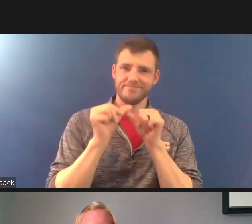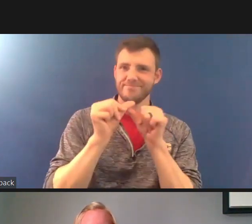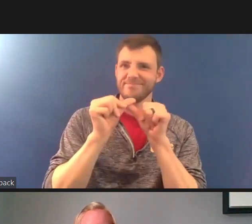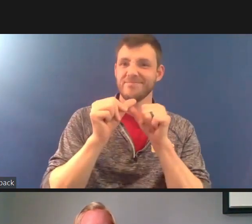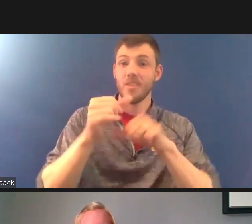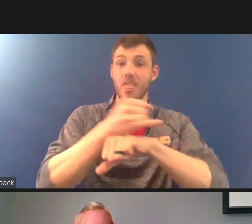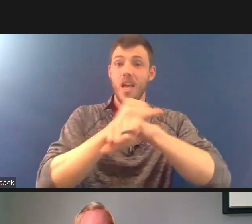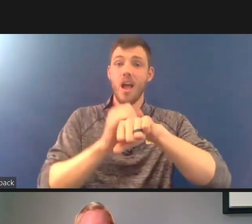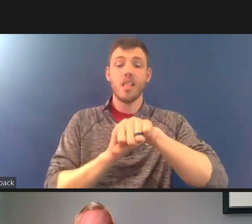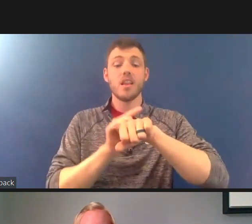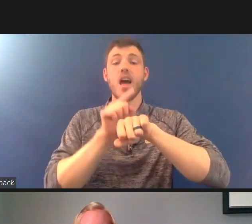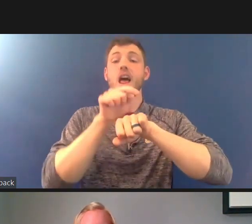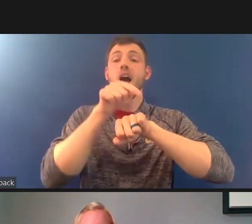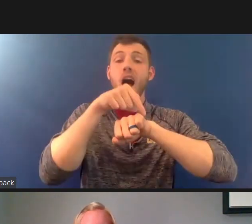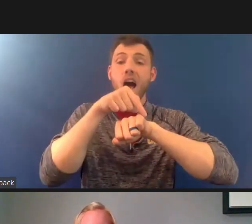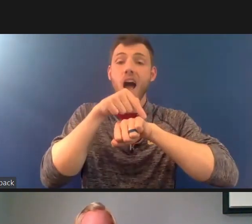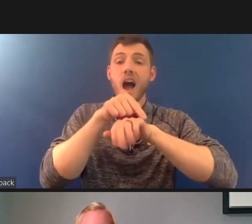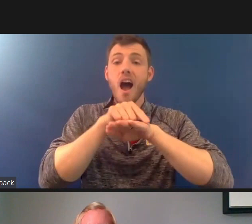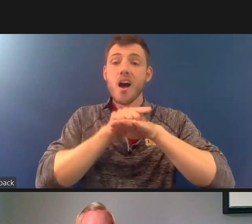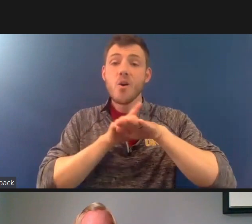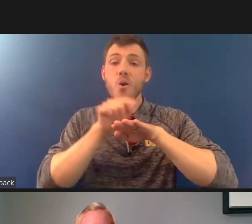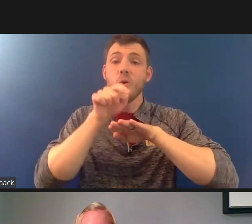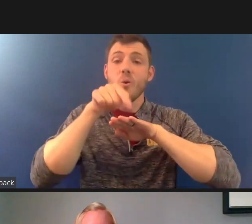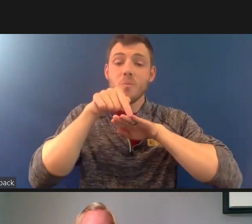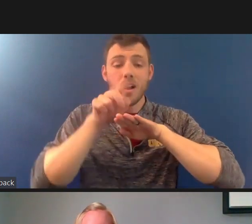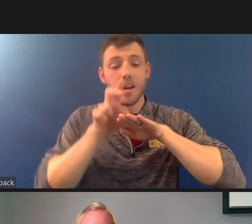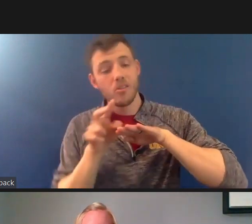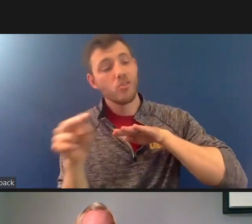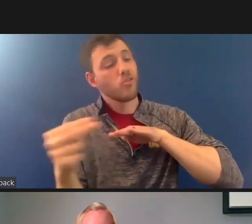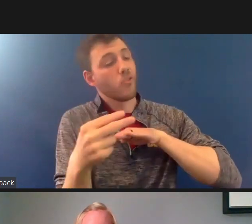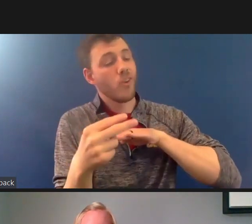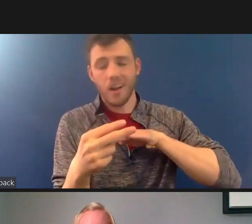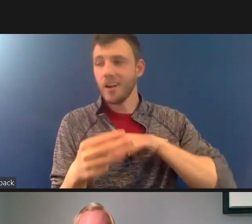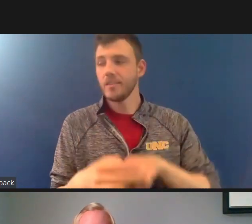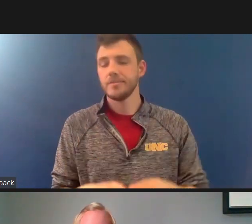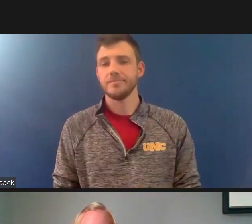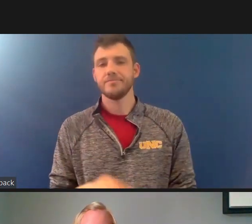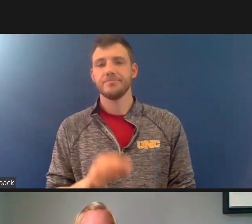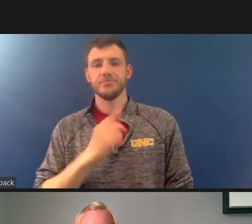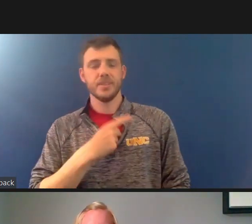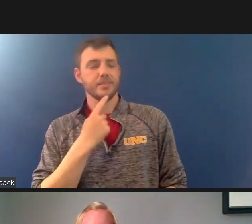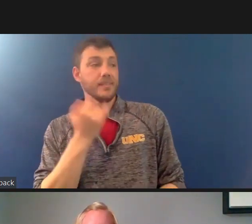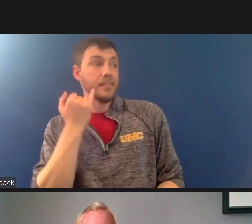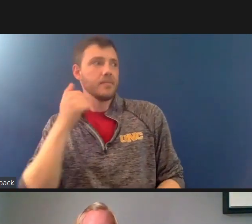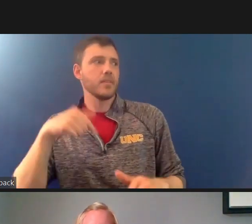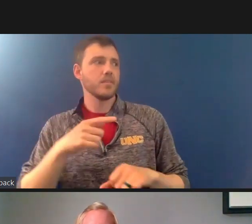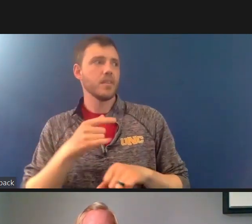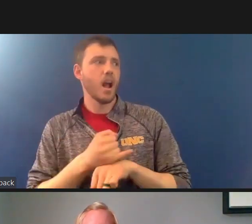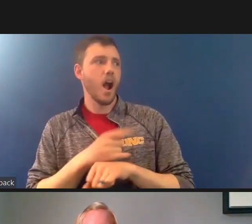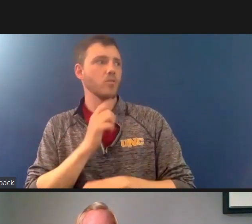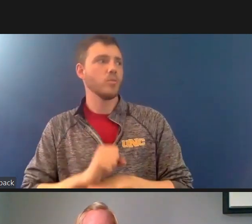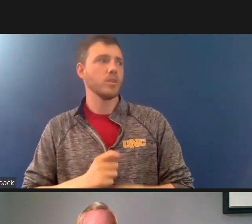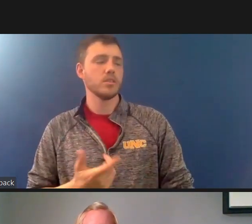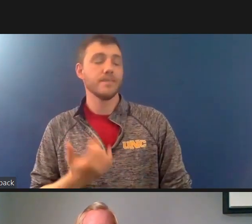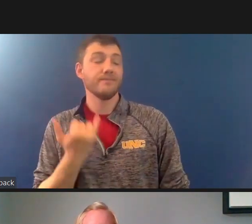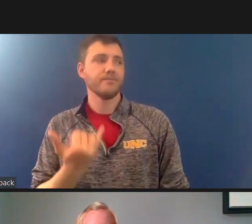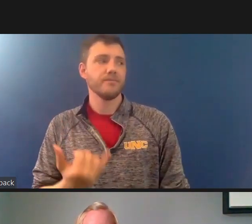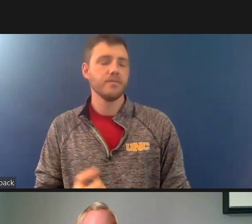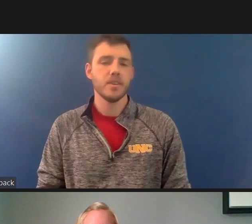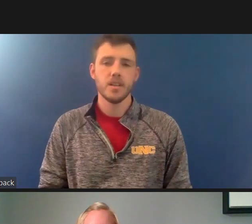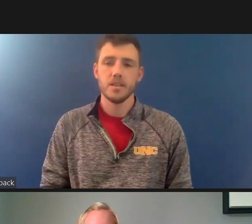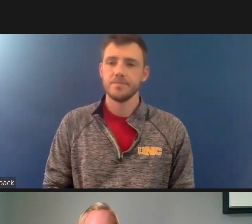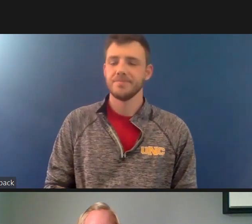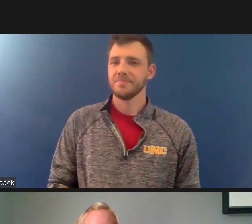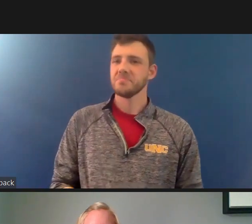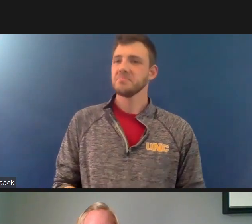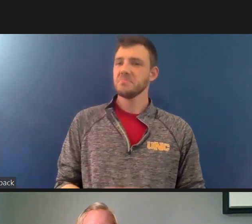an island. Now, toward the end of the afternoon, the mirages were settling a little. They found the end of the island quite distinct and